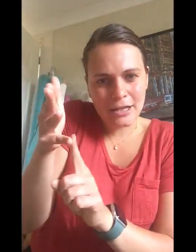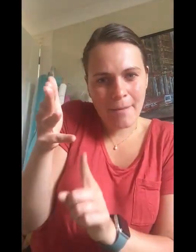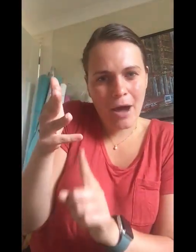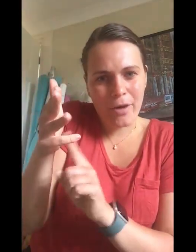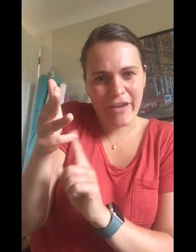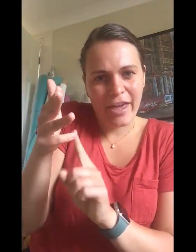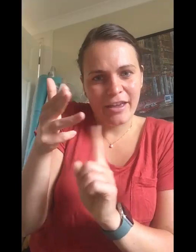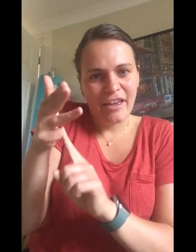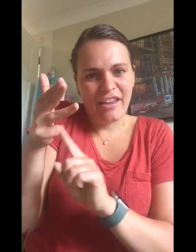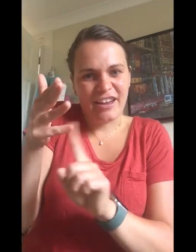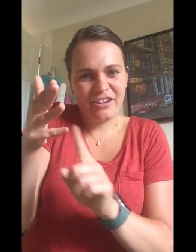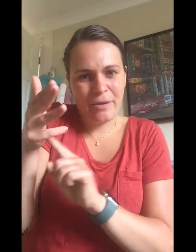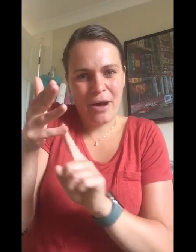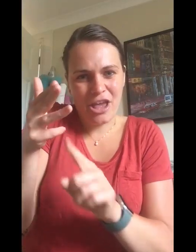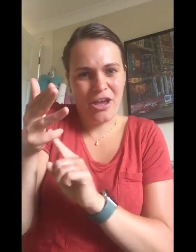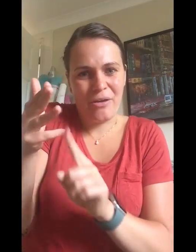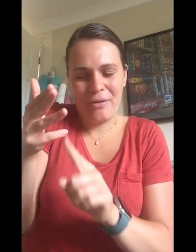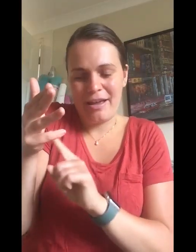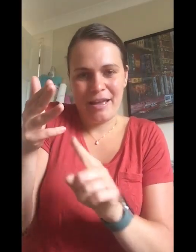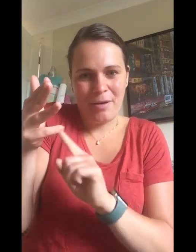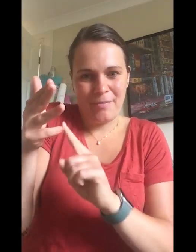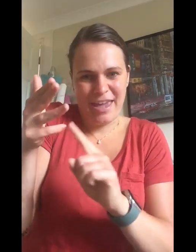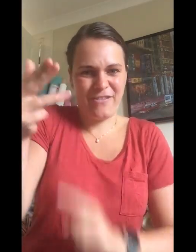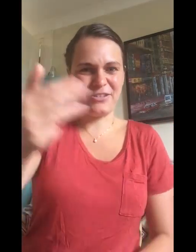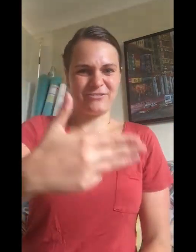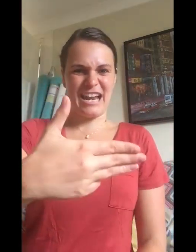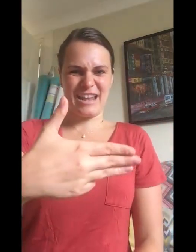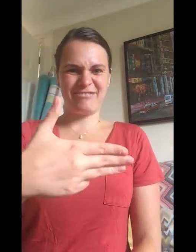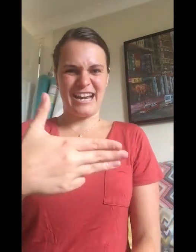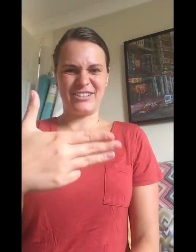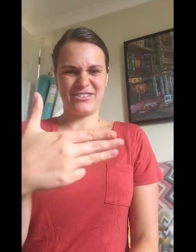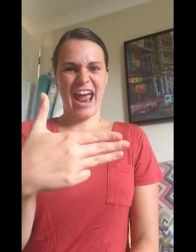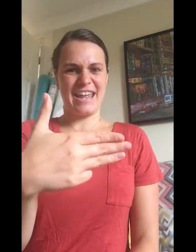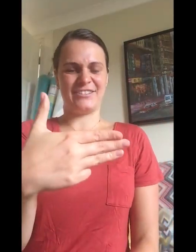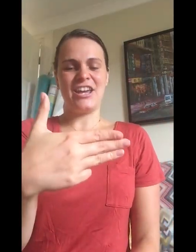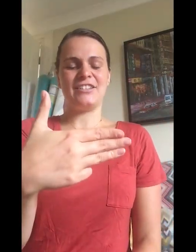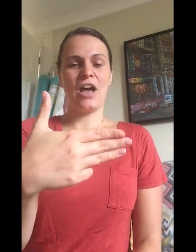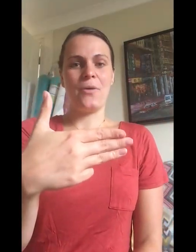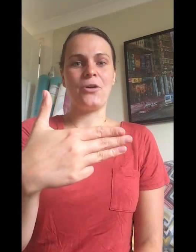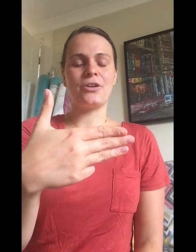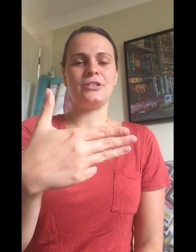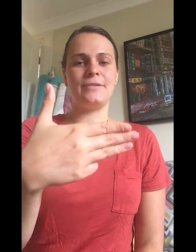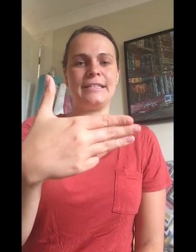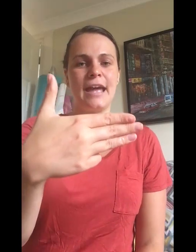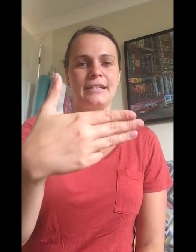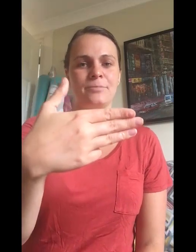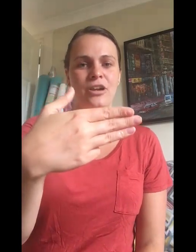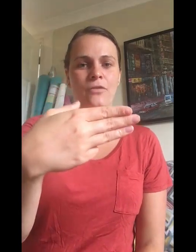come out with it. I don't know about you, but it feels really, really strange. So what you can do instead is bring your